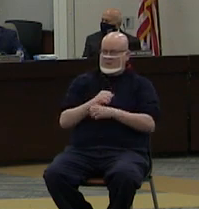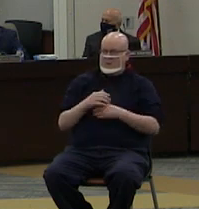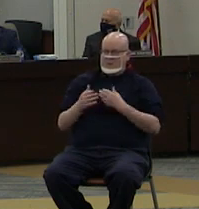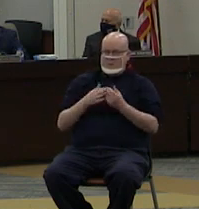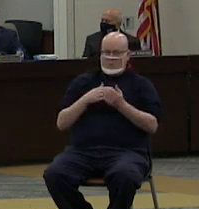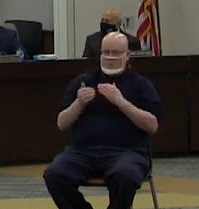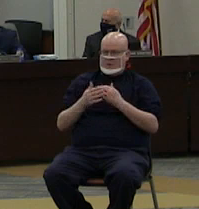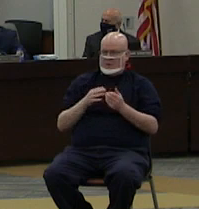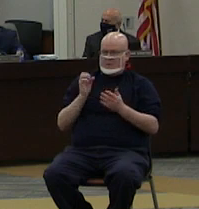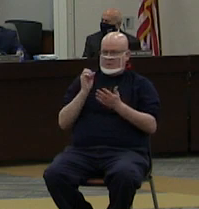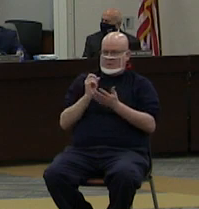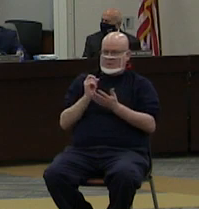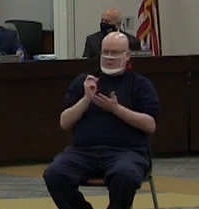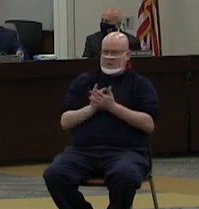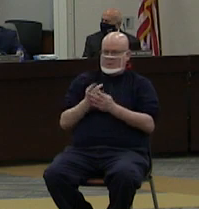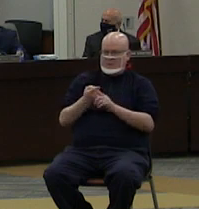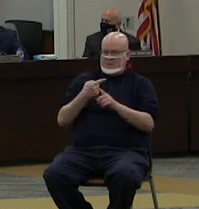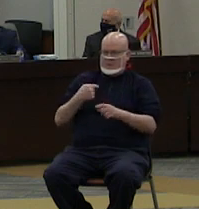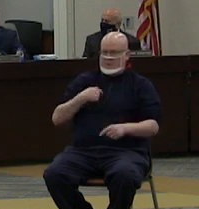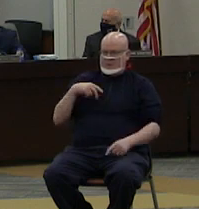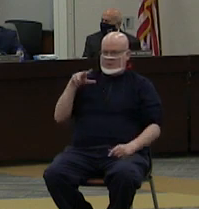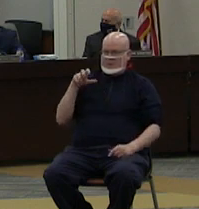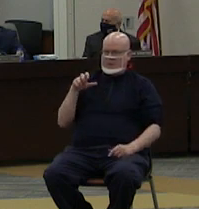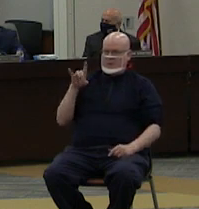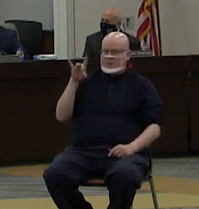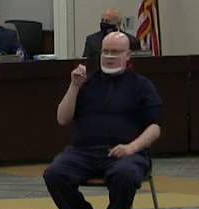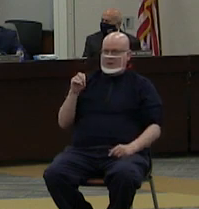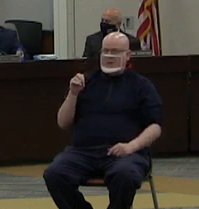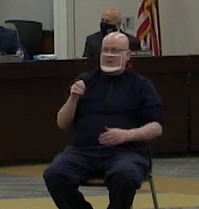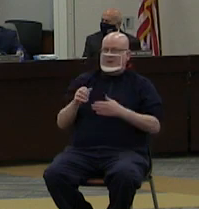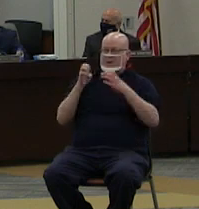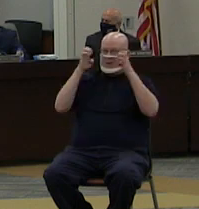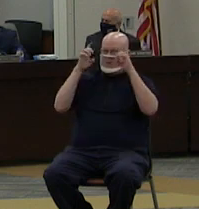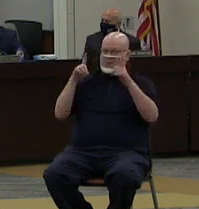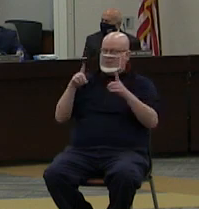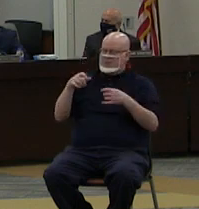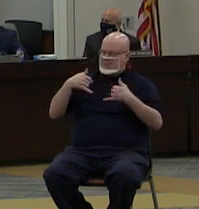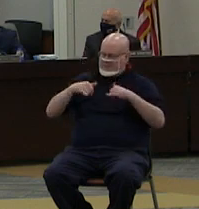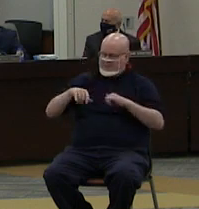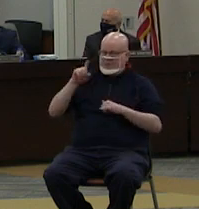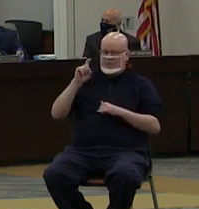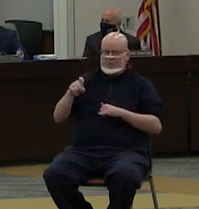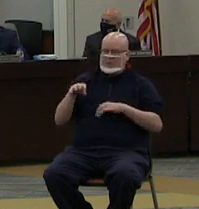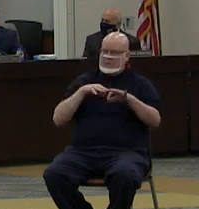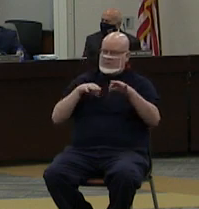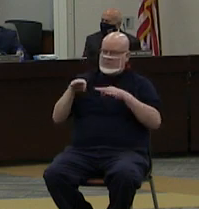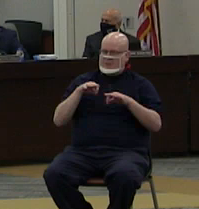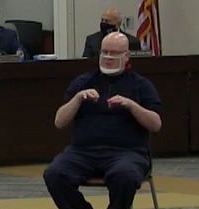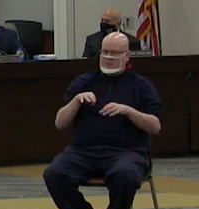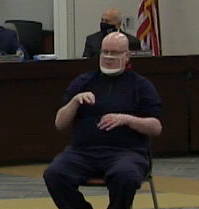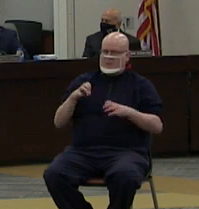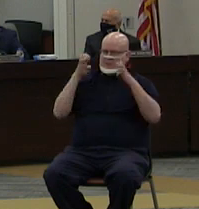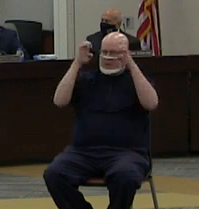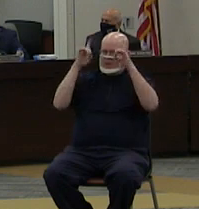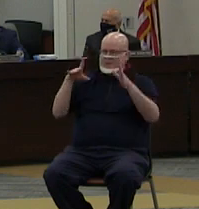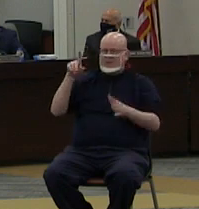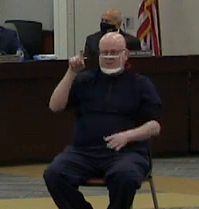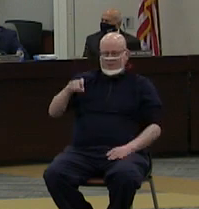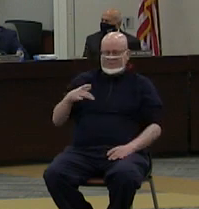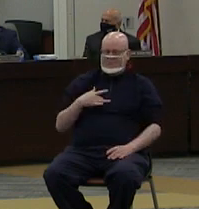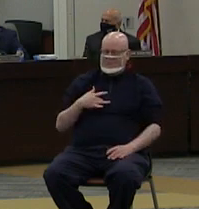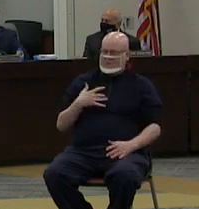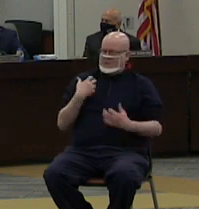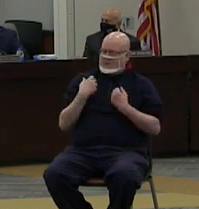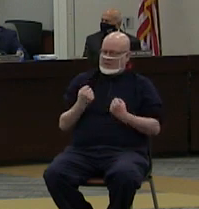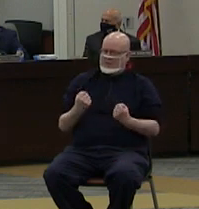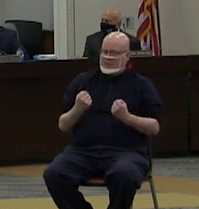the endorsement of 380 educators outlines the areas that still need to be clarified. Educators need to be confident that these important concerns are clearly addressed so that they